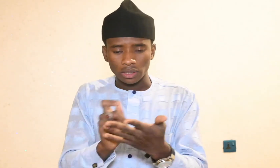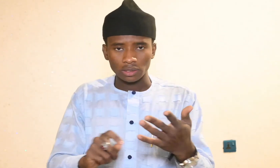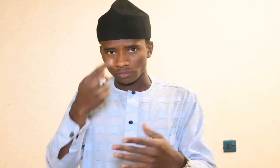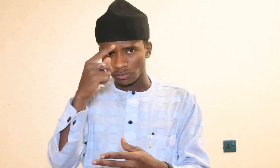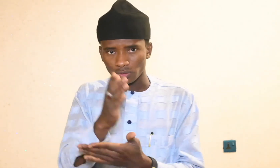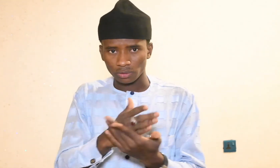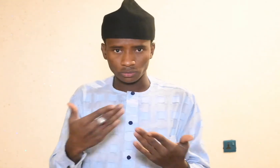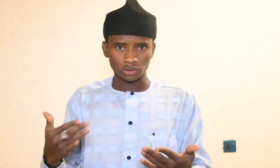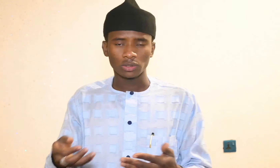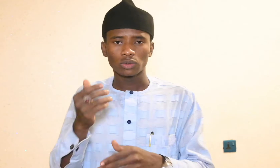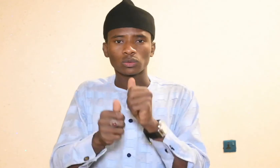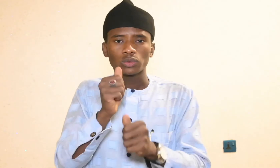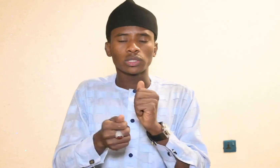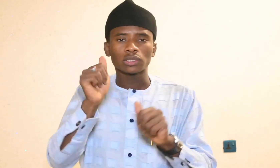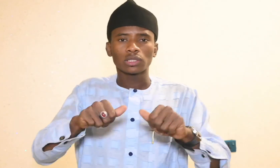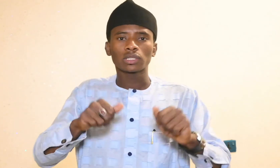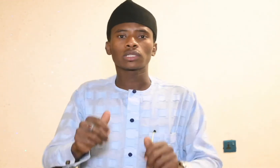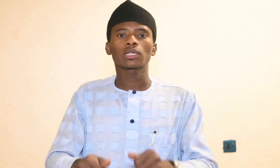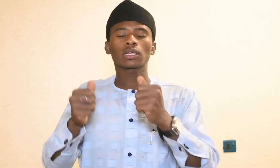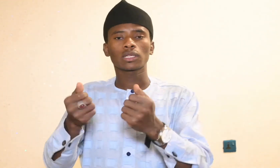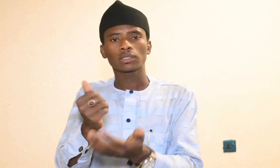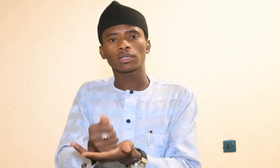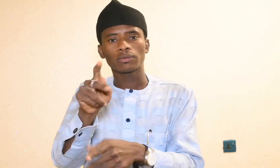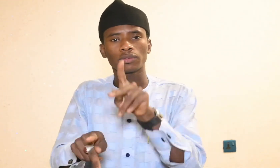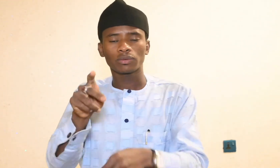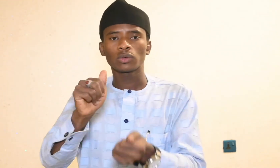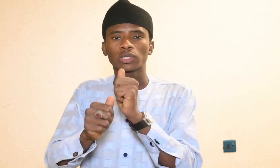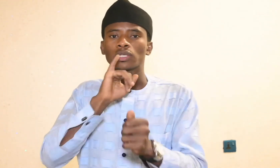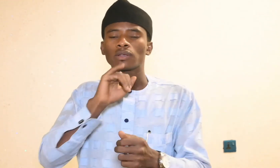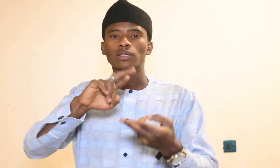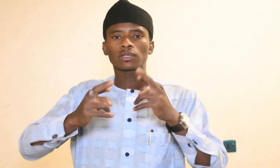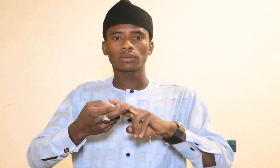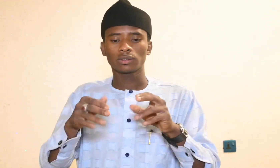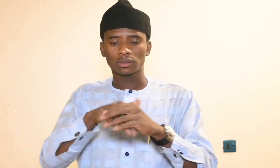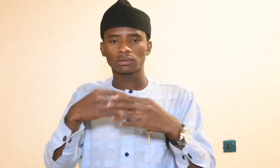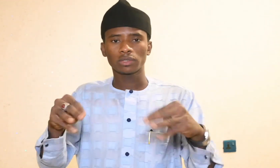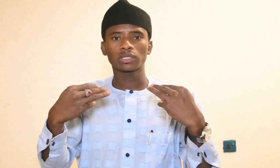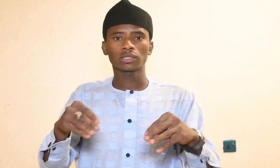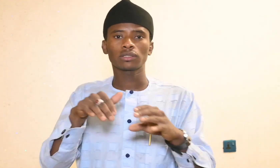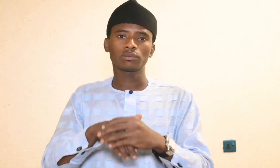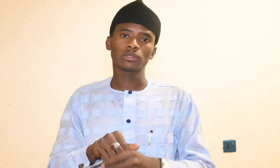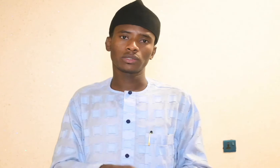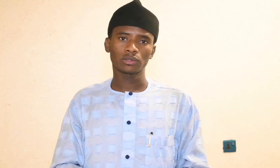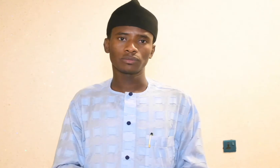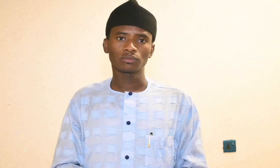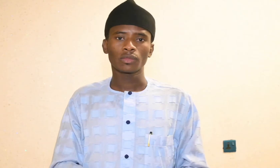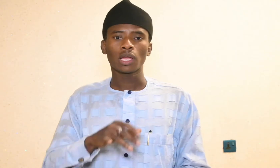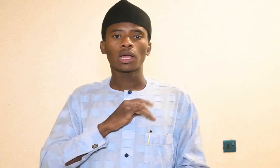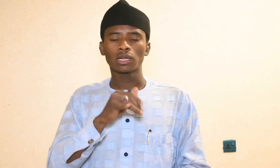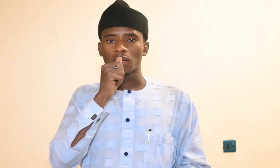which has to do with something that I believe in, which is the relevance of marketing to religious organization. And so I made my